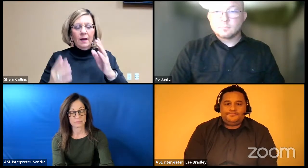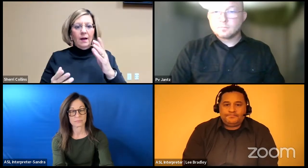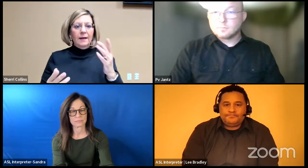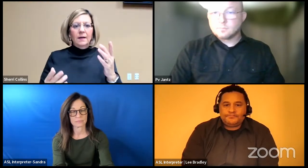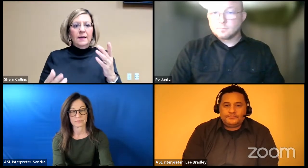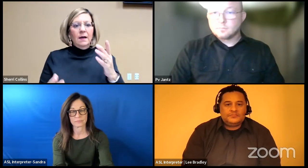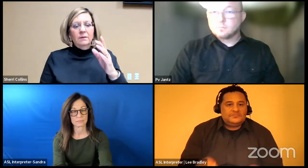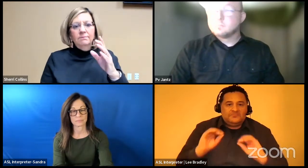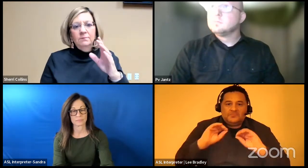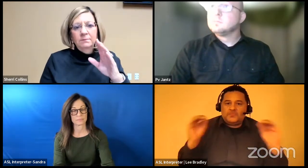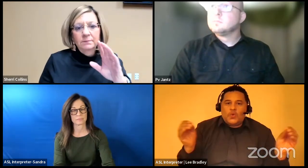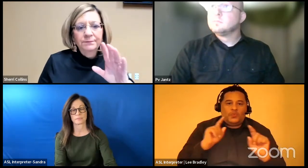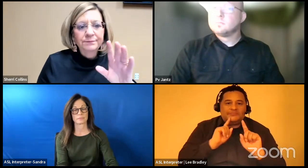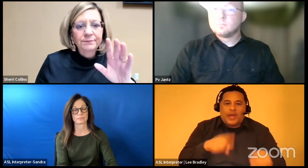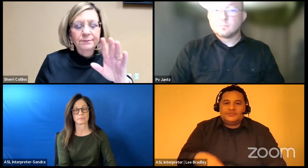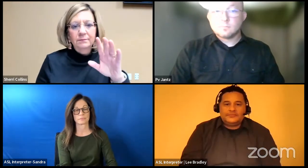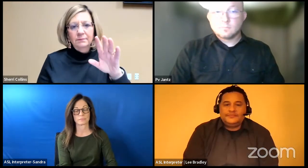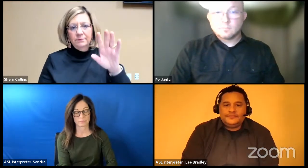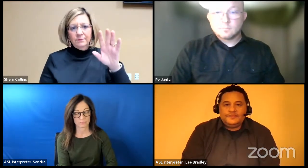No response.